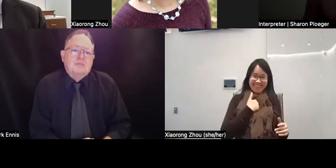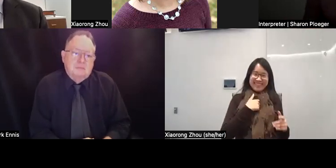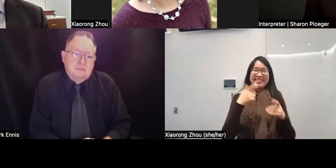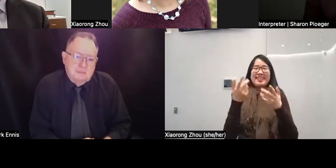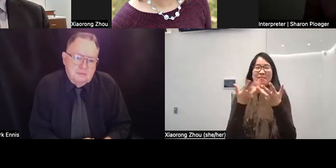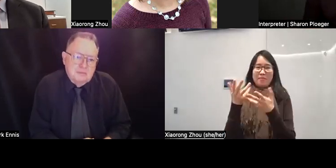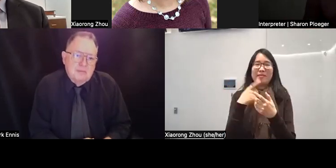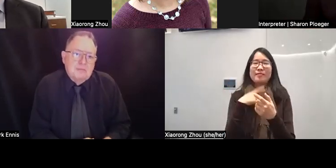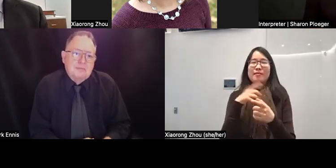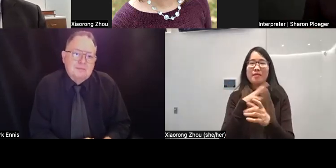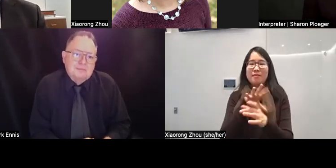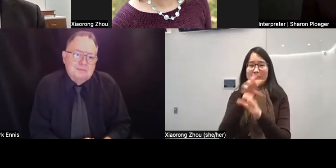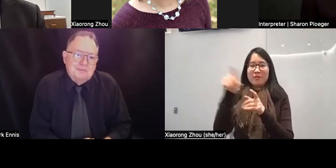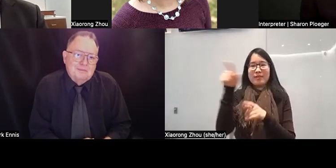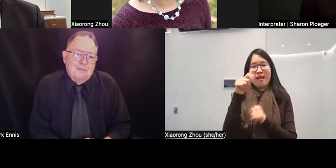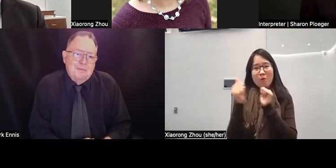And diplomacy, yeah.